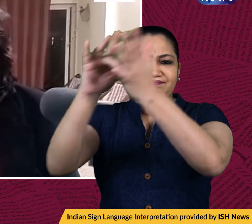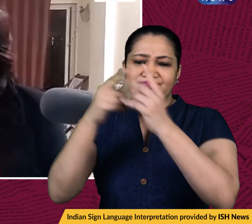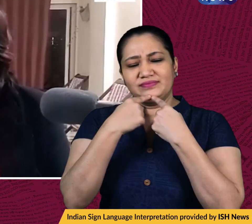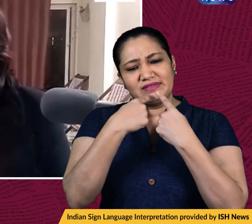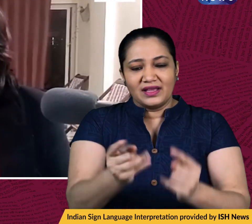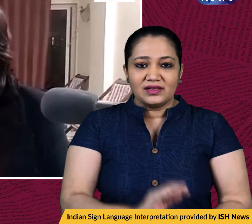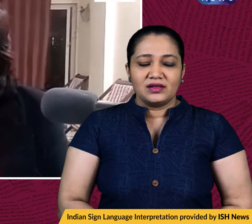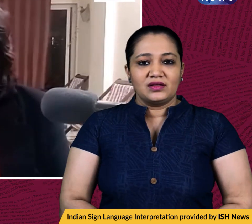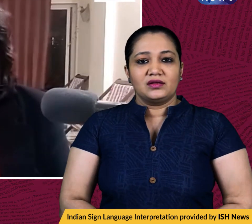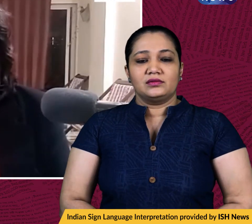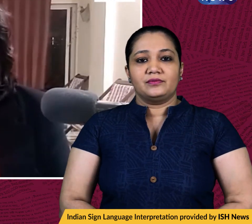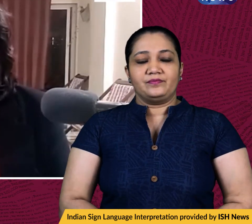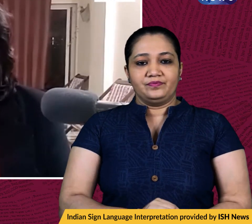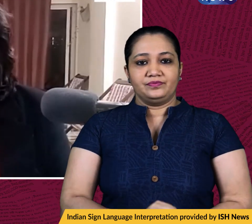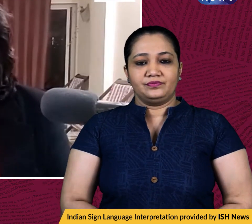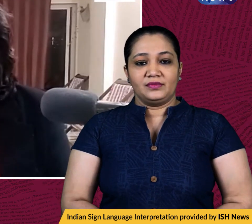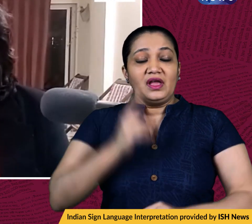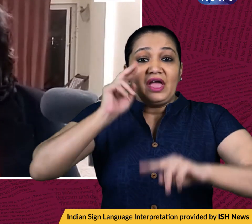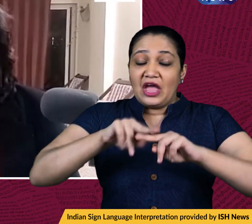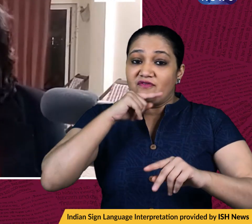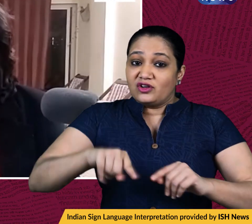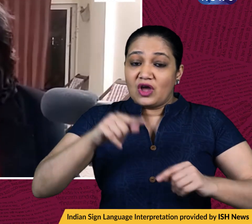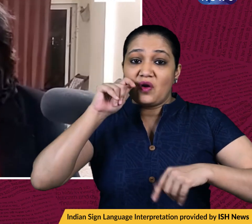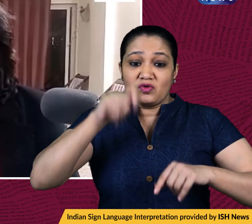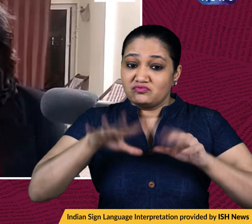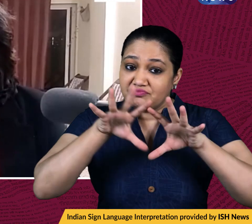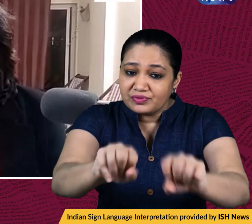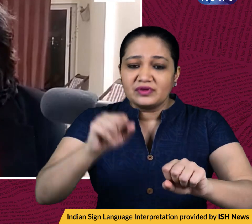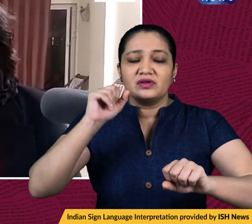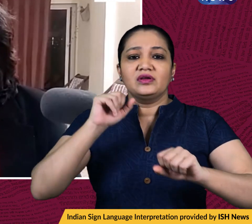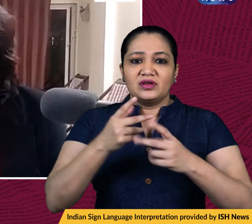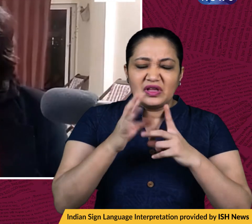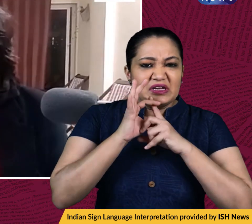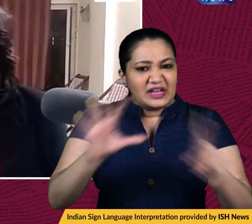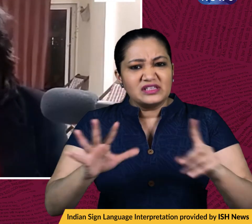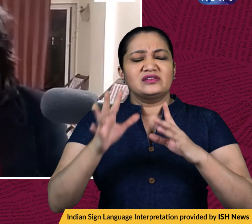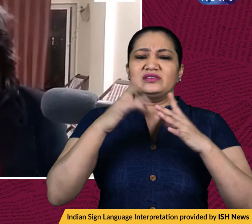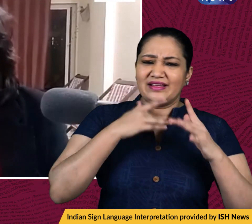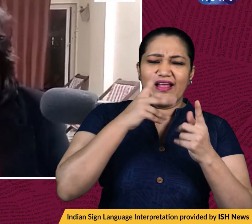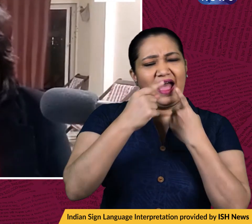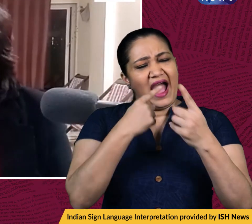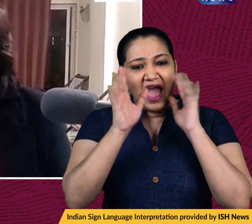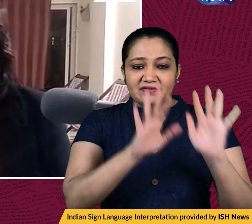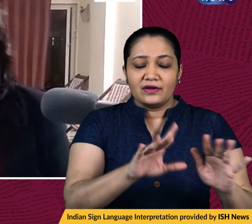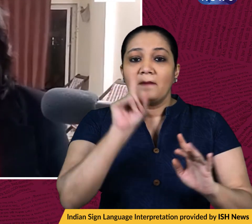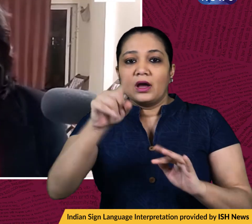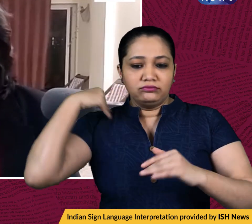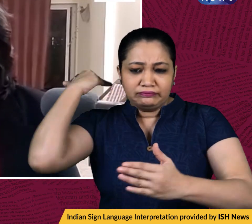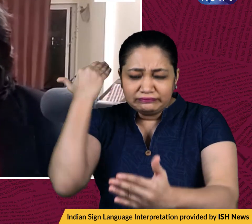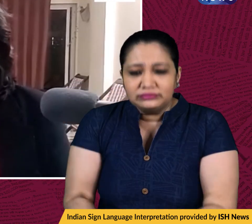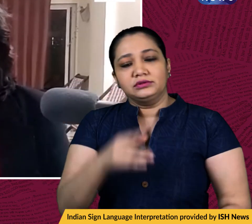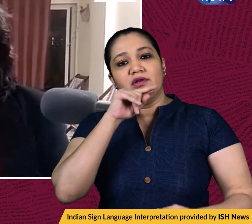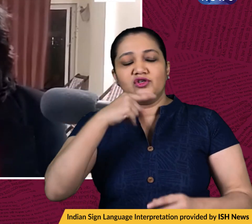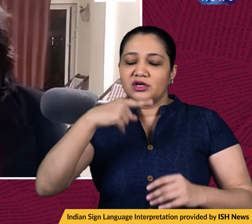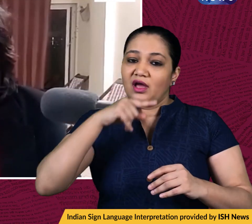other countries are saying that if Russia plans on invading Ukraine, it will be disastrous,